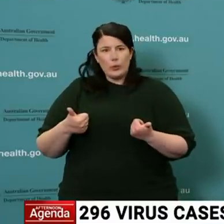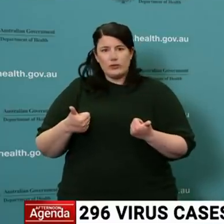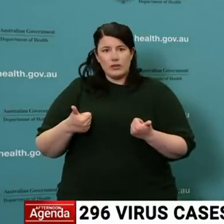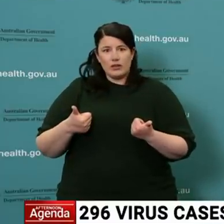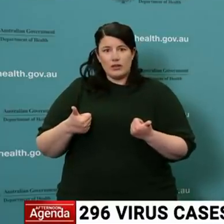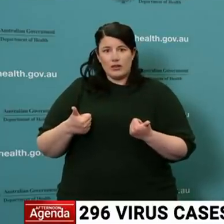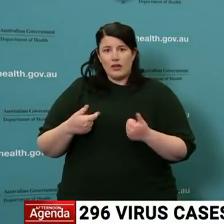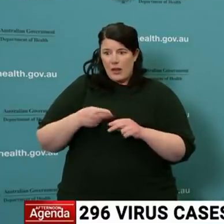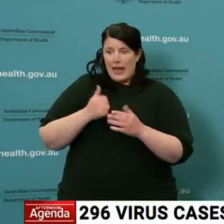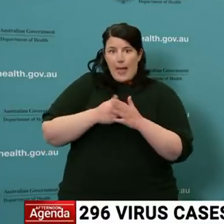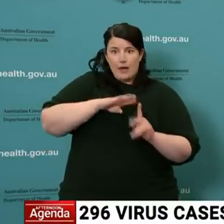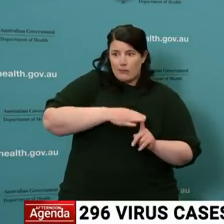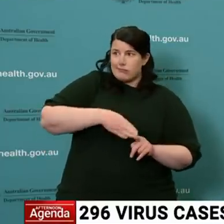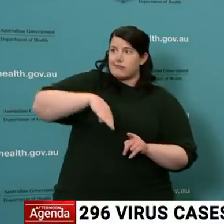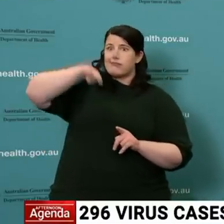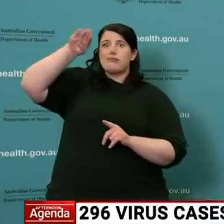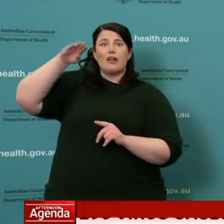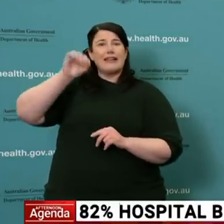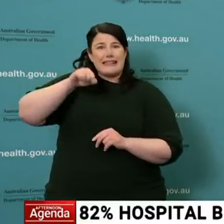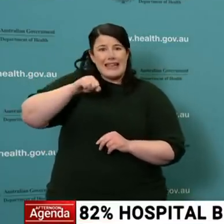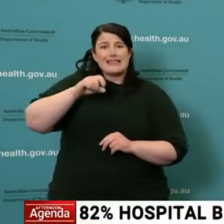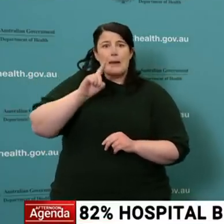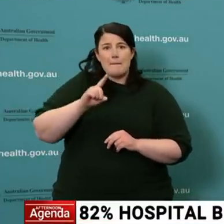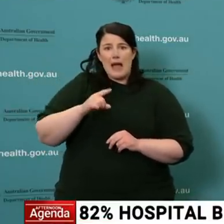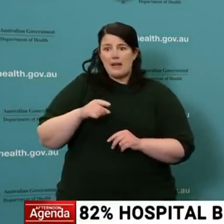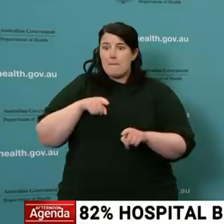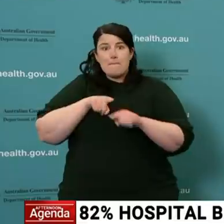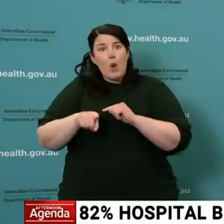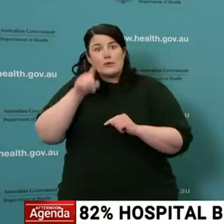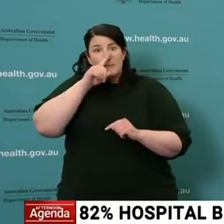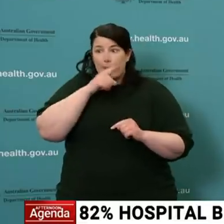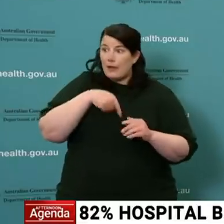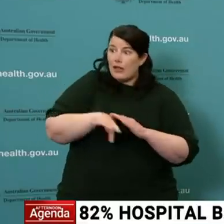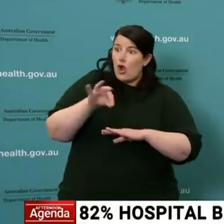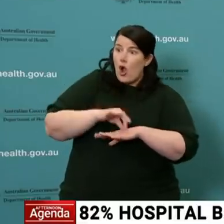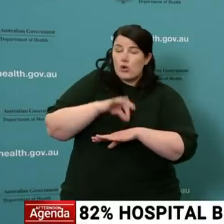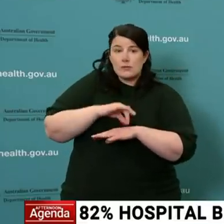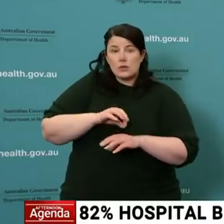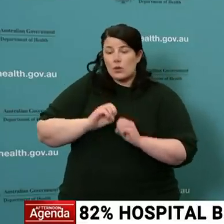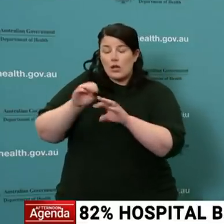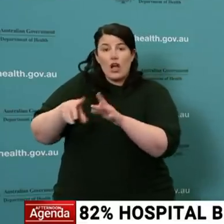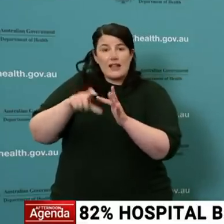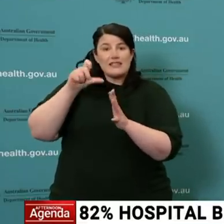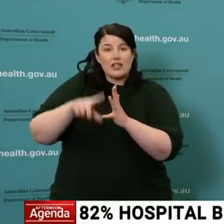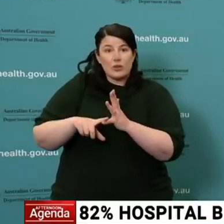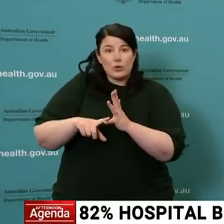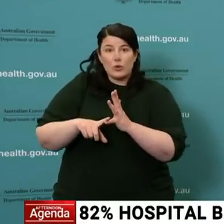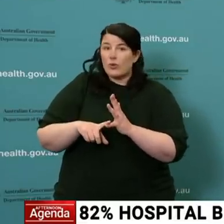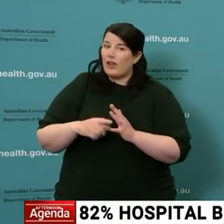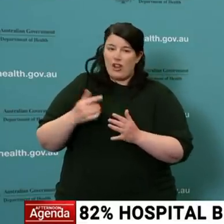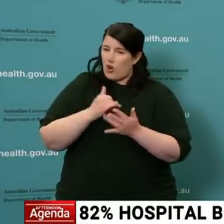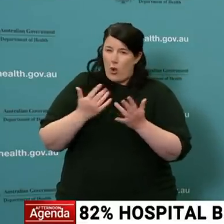surging. Down in Victoria at the moment, less than 1 in 10 patients hospitalised in intensive care units actually have